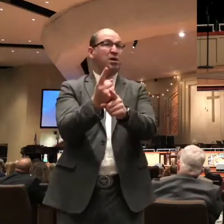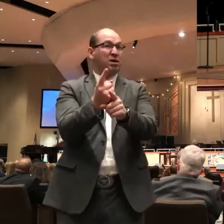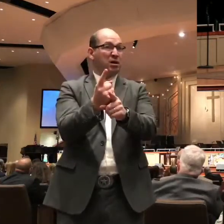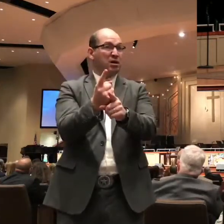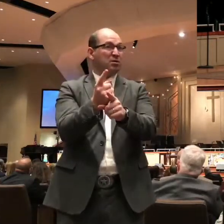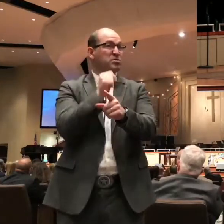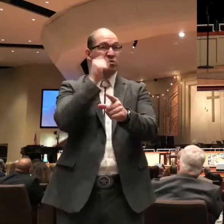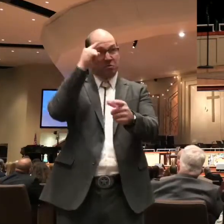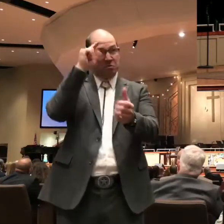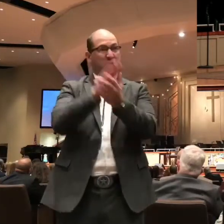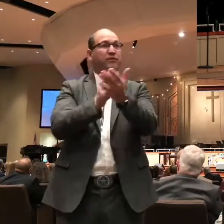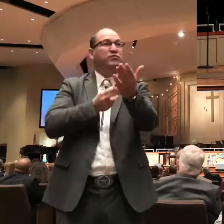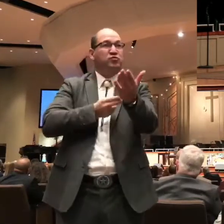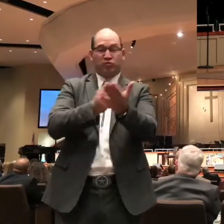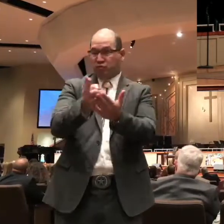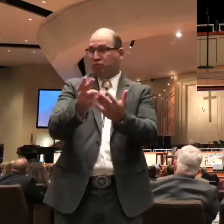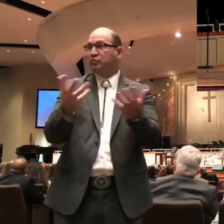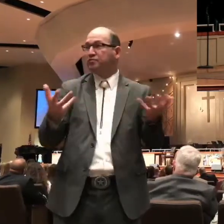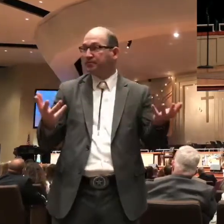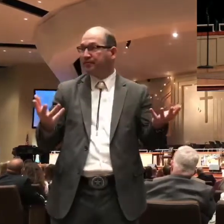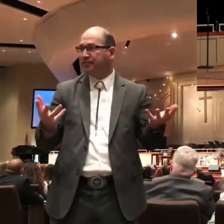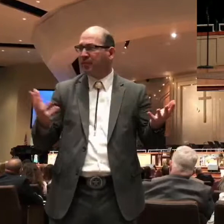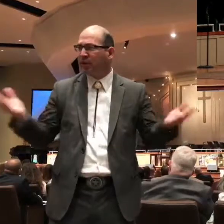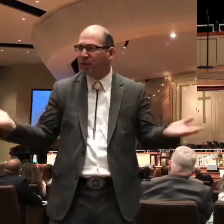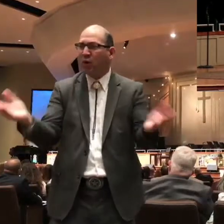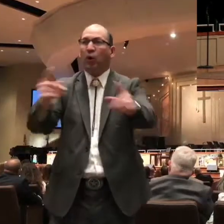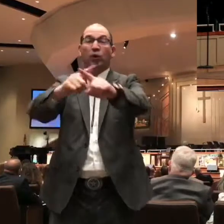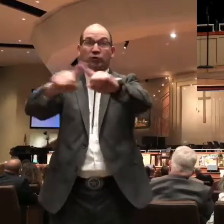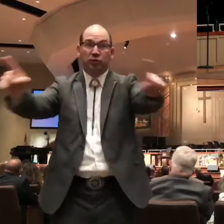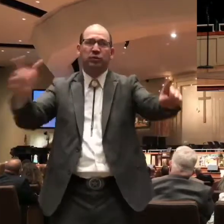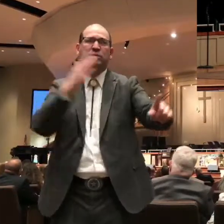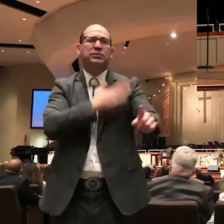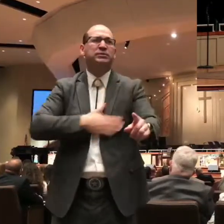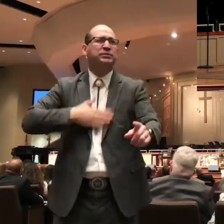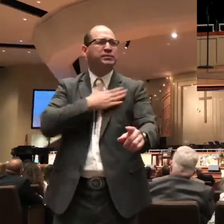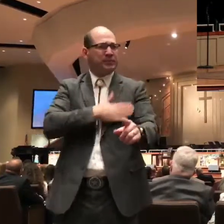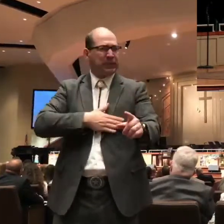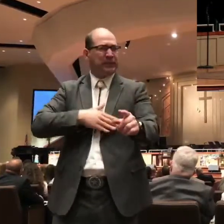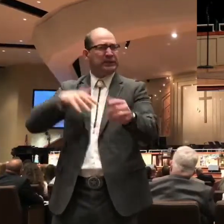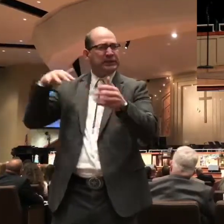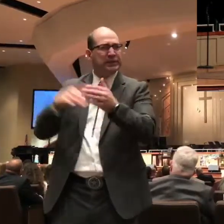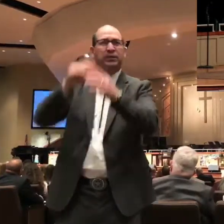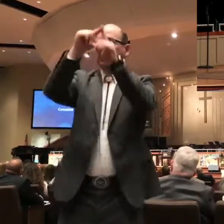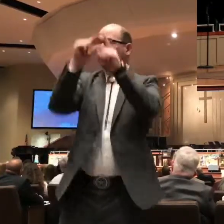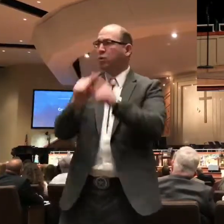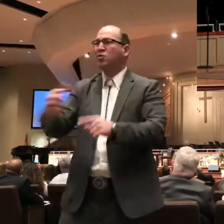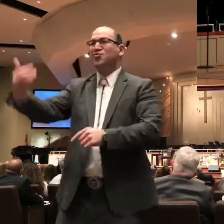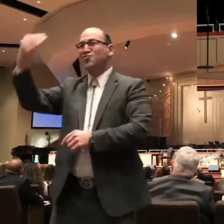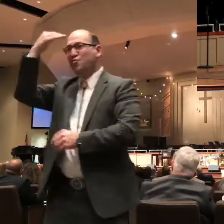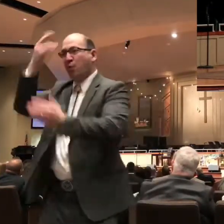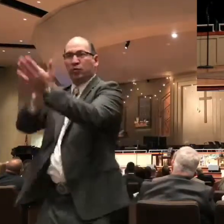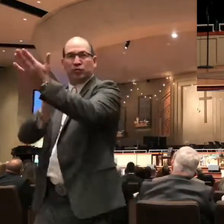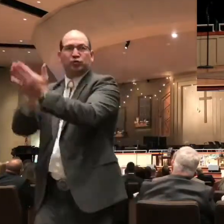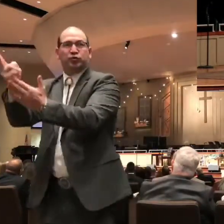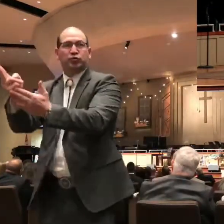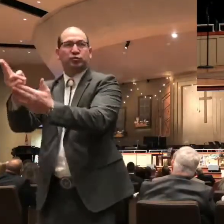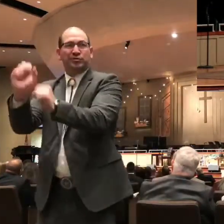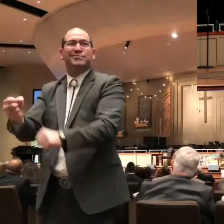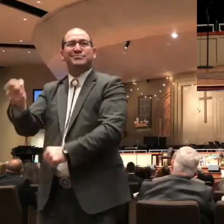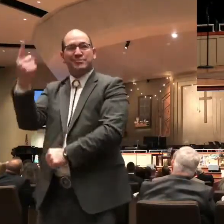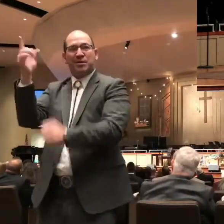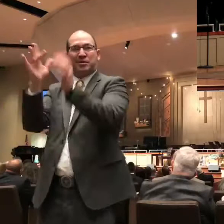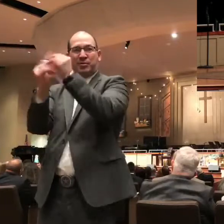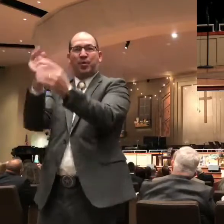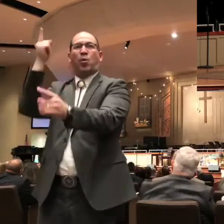to lascivious living. And I just challenge you tonight to study to show thyself approved unto God, a workman that needeth not to